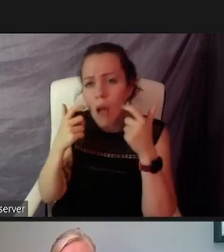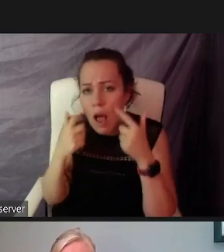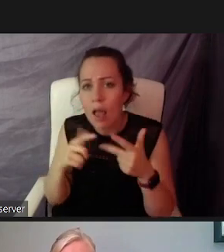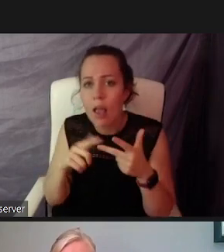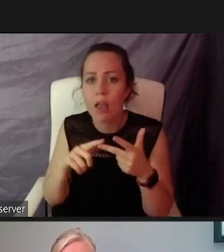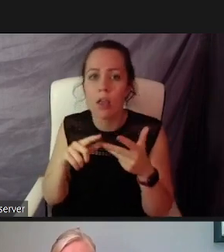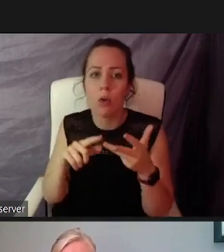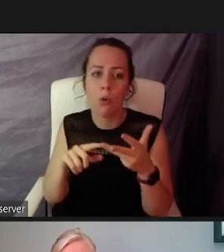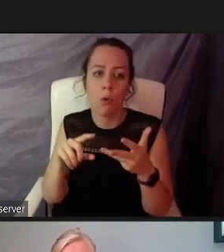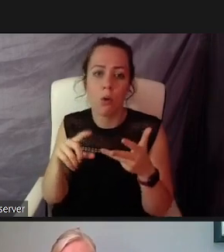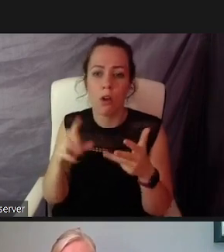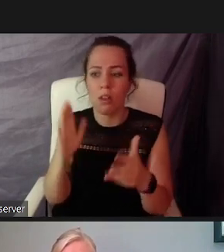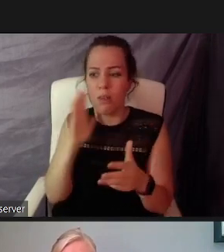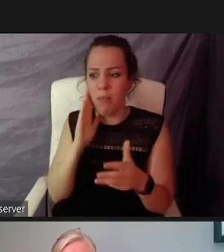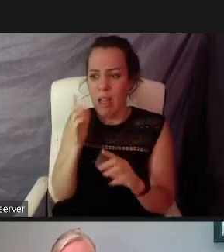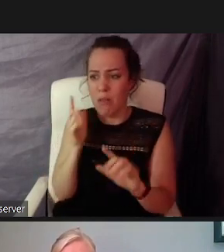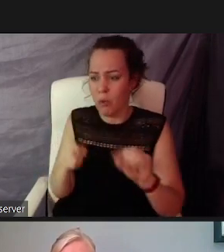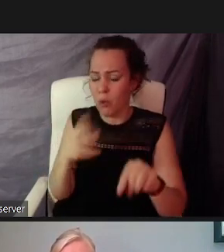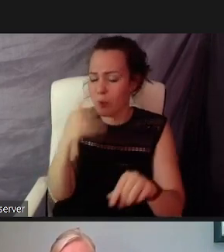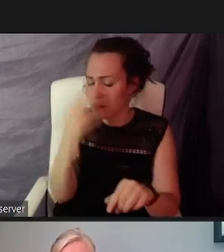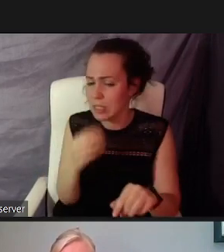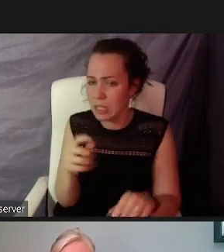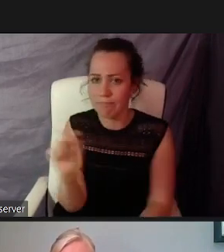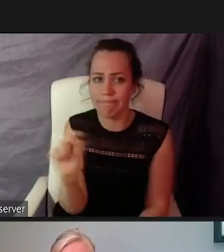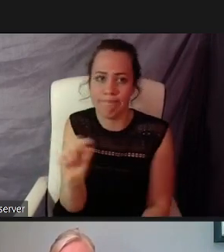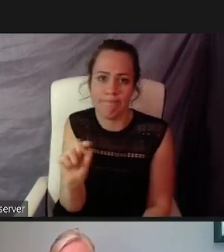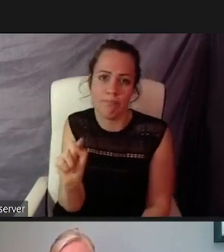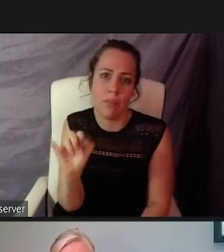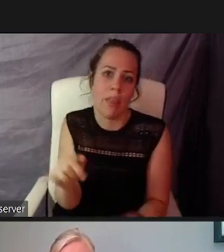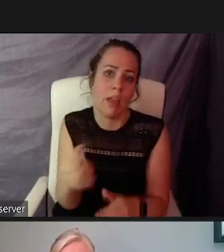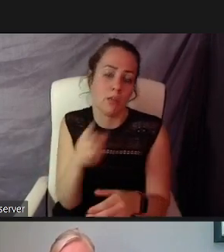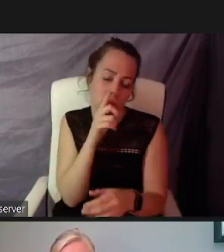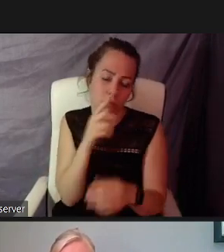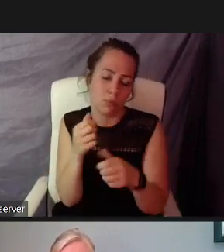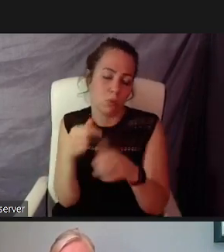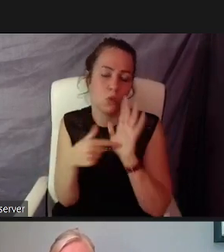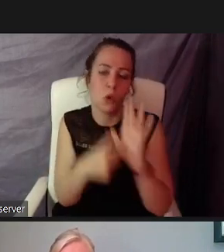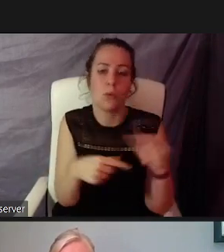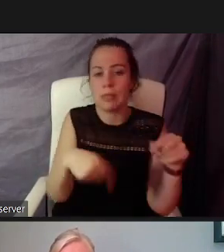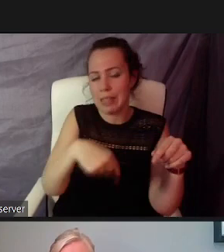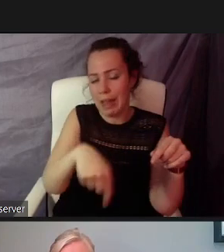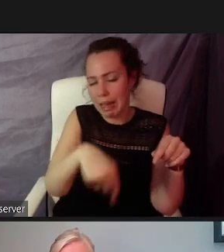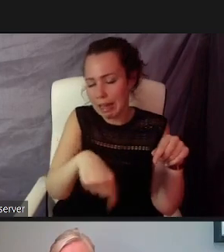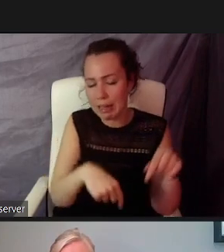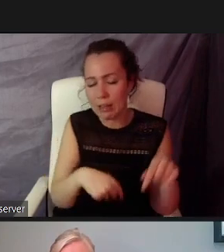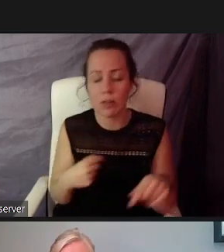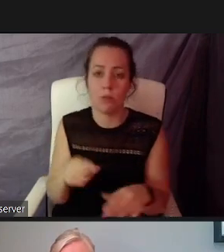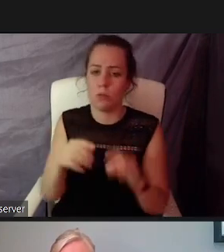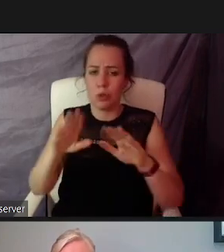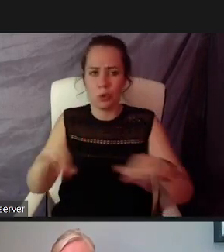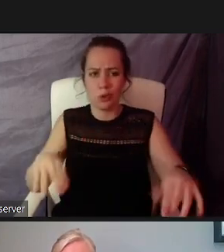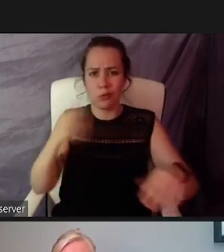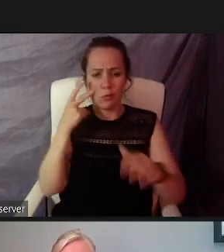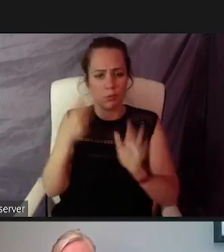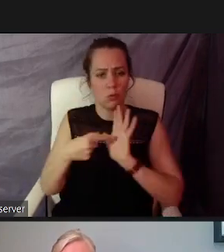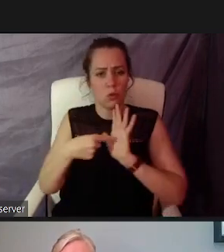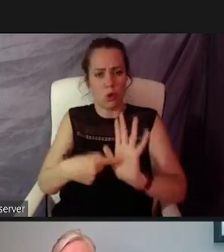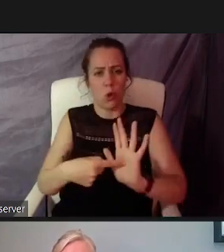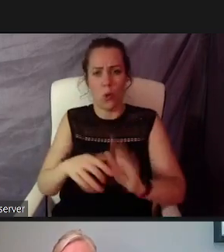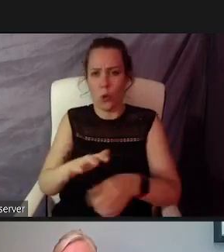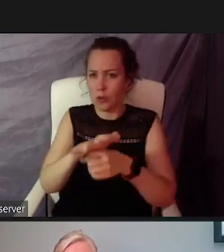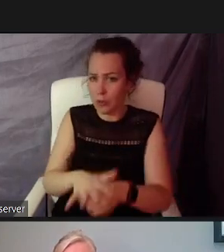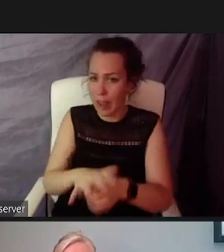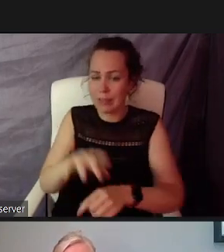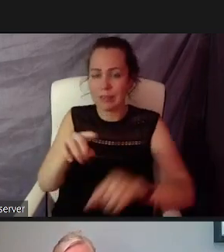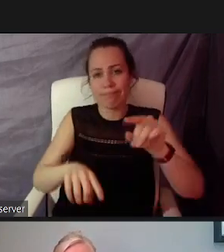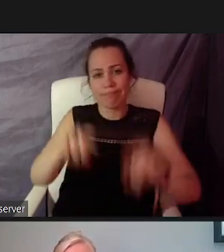very anxious. So children express stress in different ways. And what we encourage is for parents to give as much love and attention